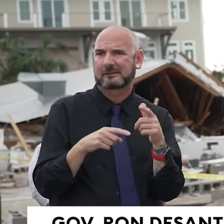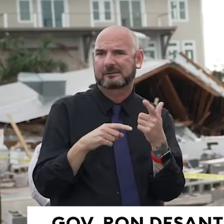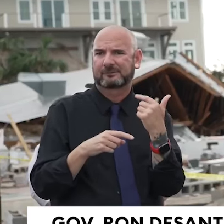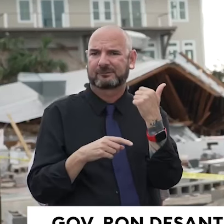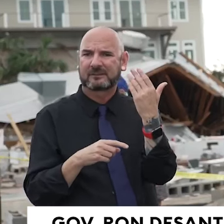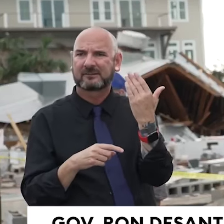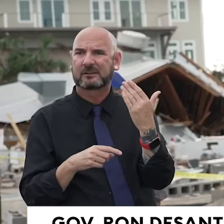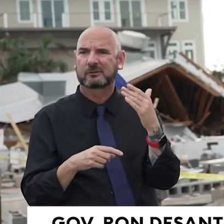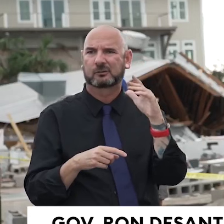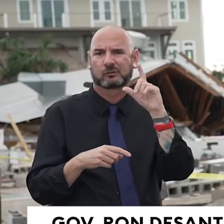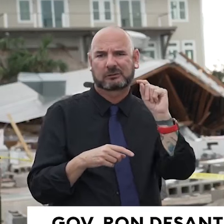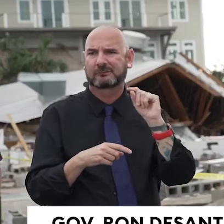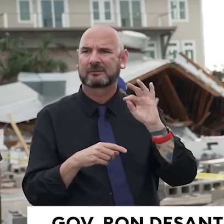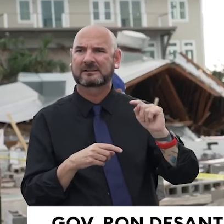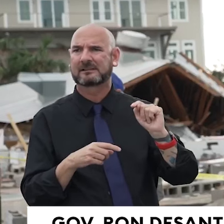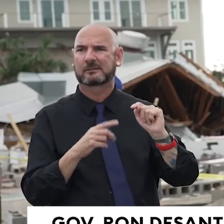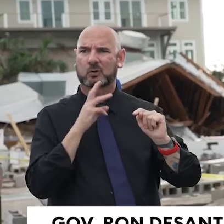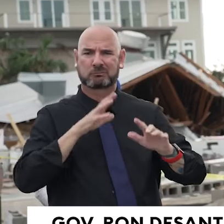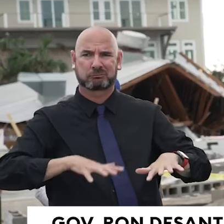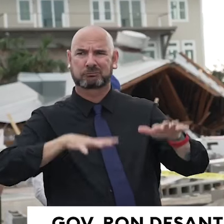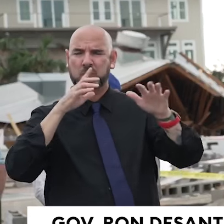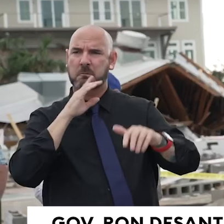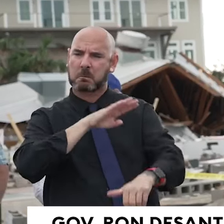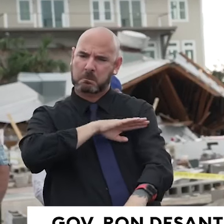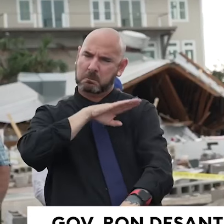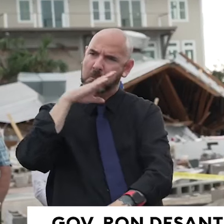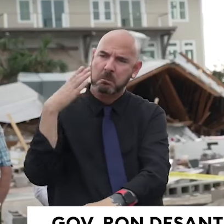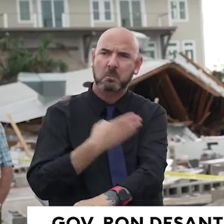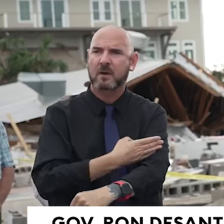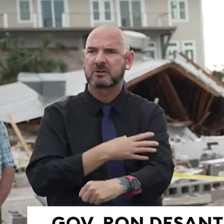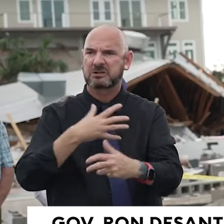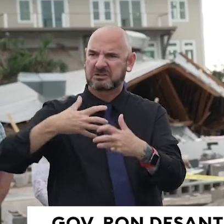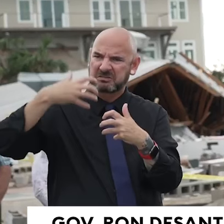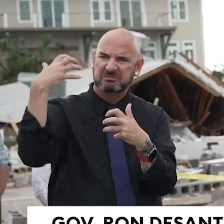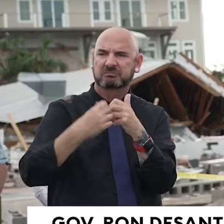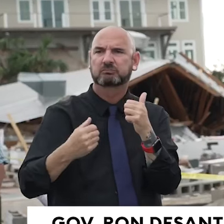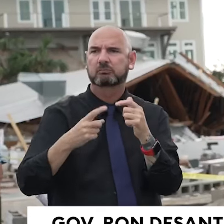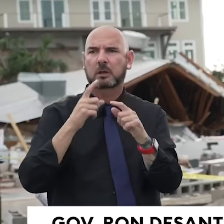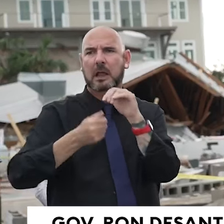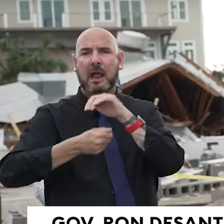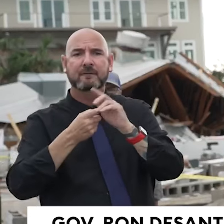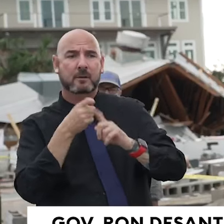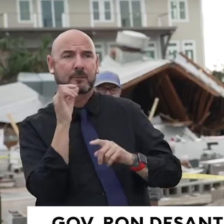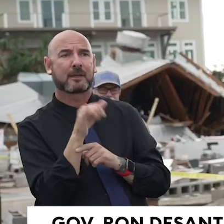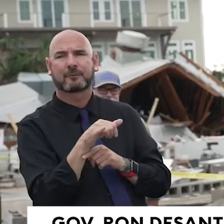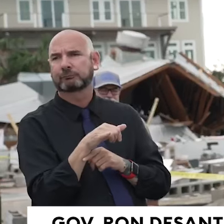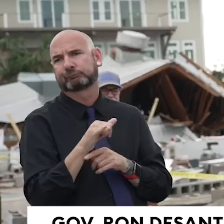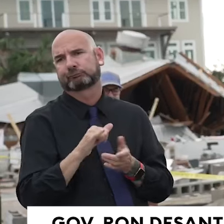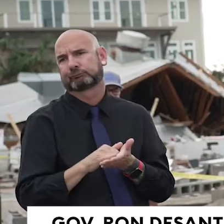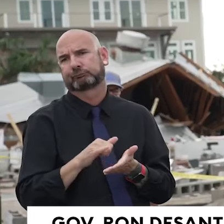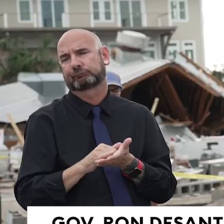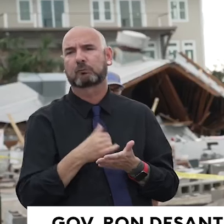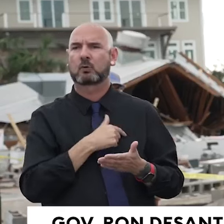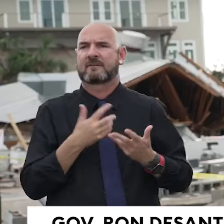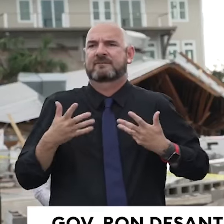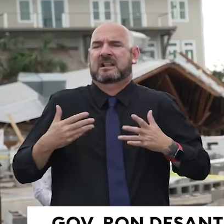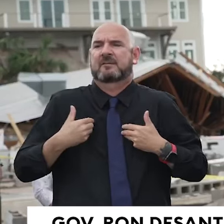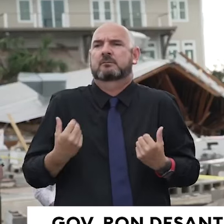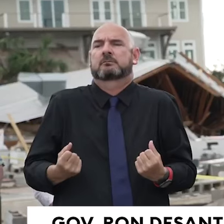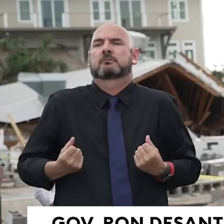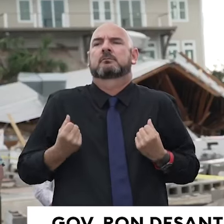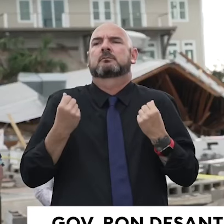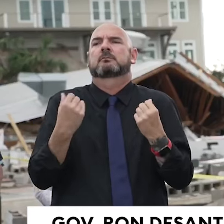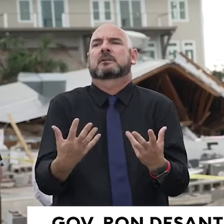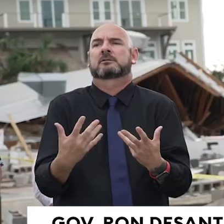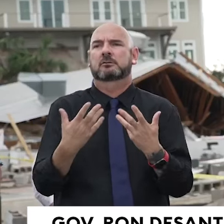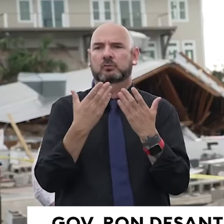too powerful, and it's destructive. And so we had massive numbers of